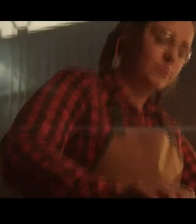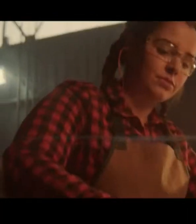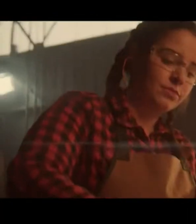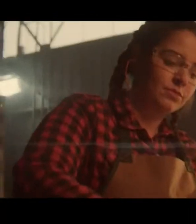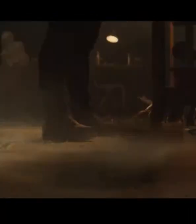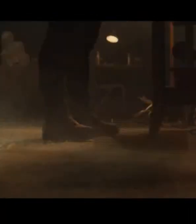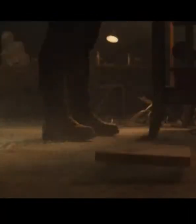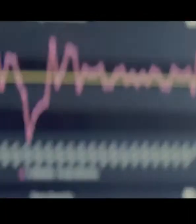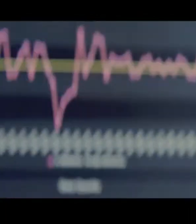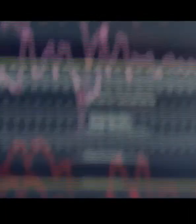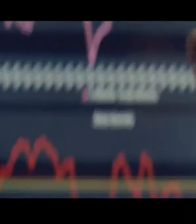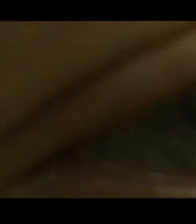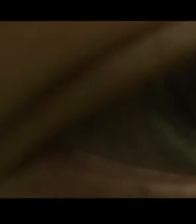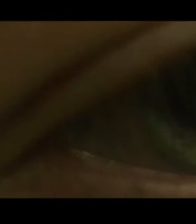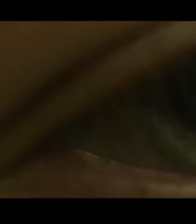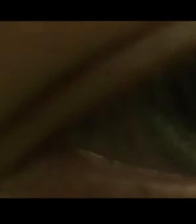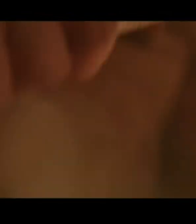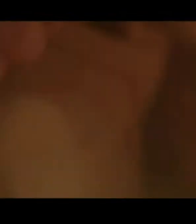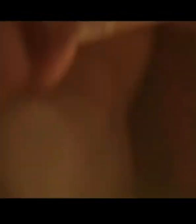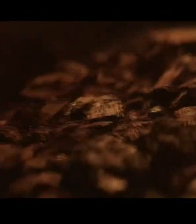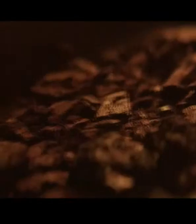into reality.